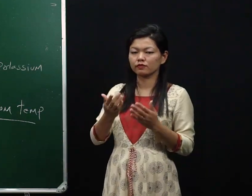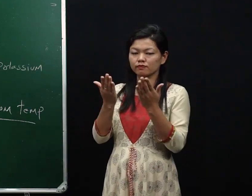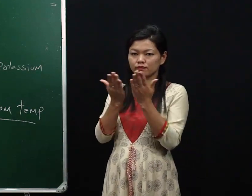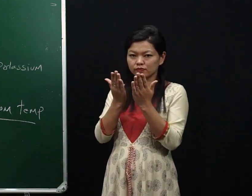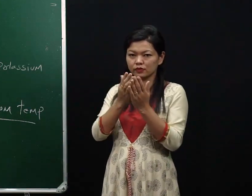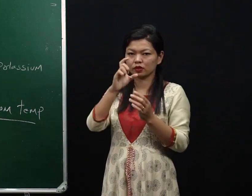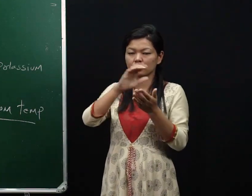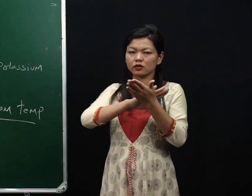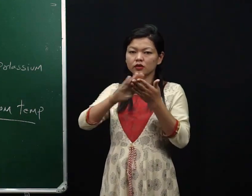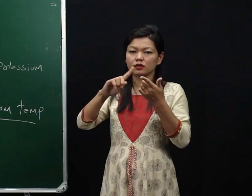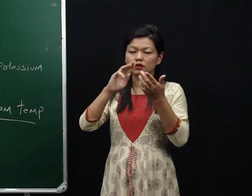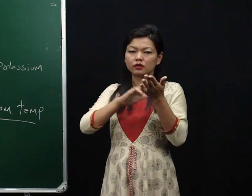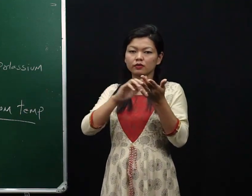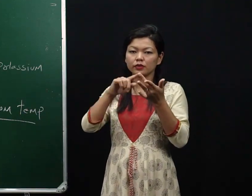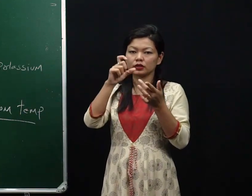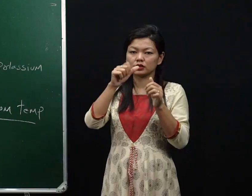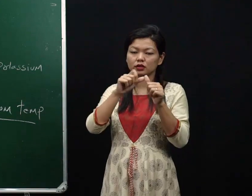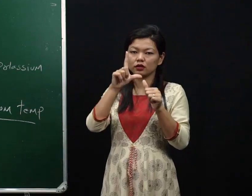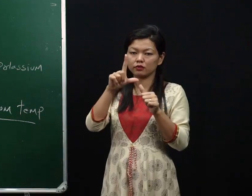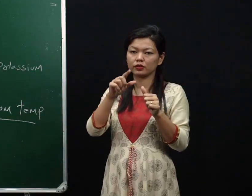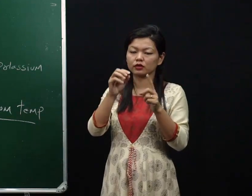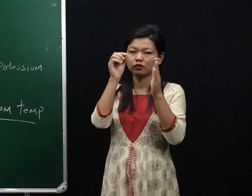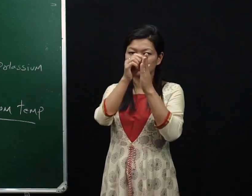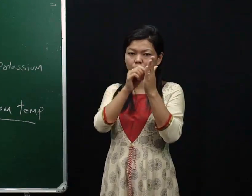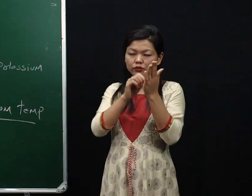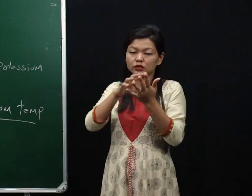chemical properties. Clear?